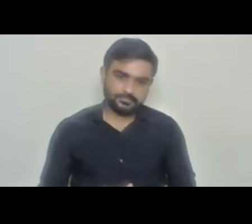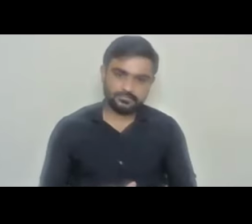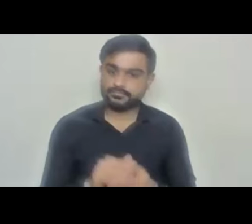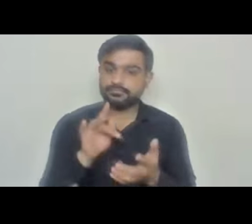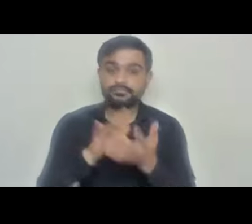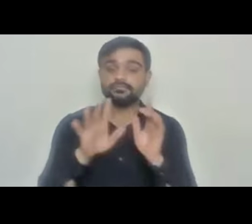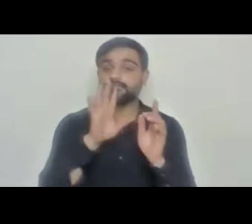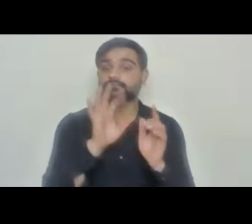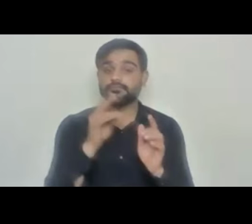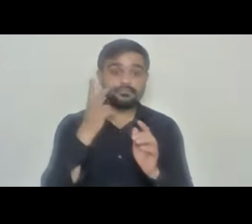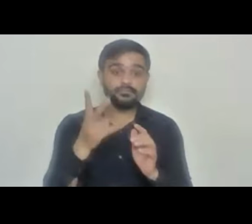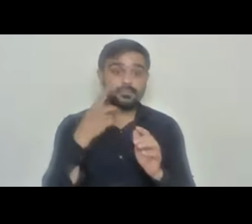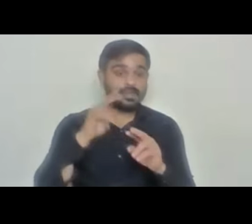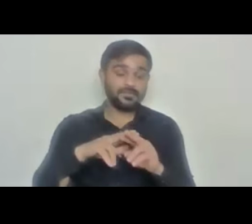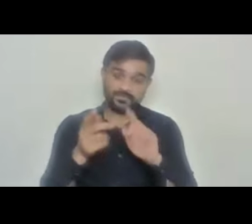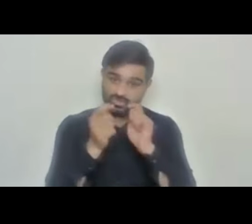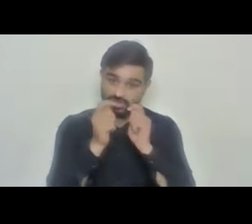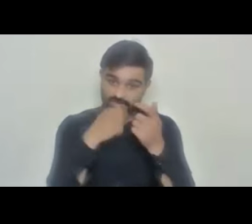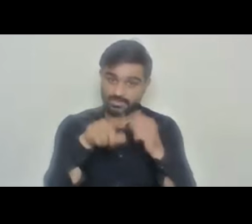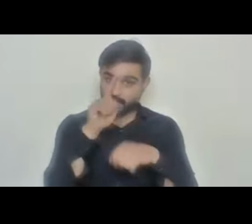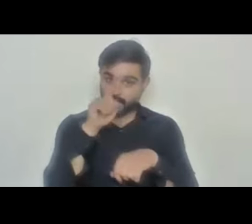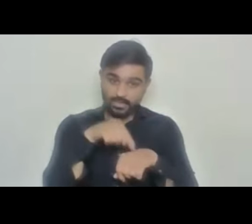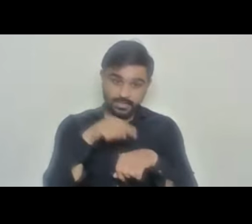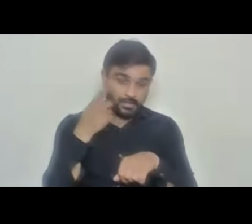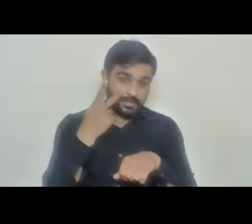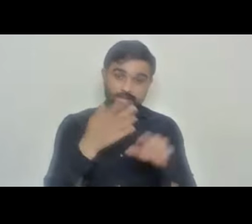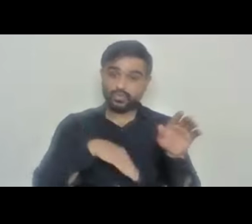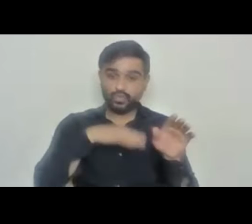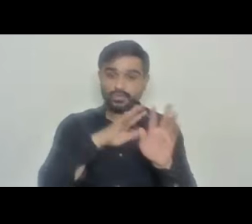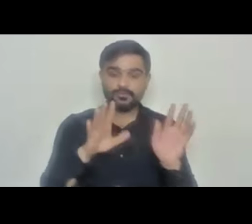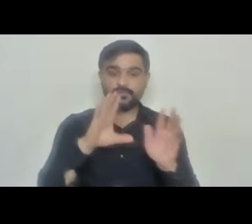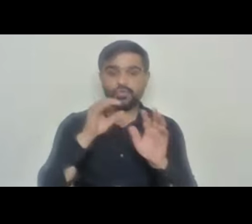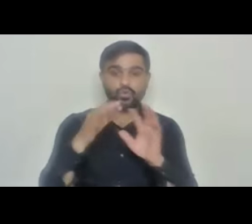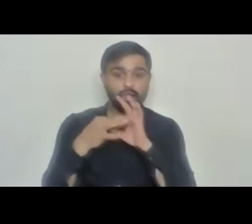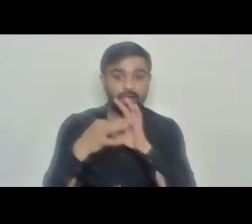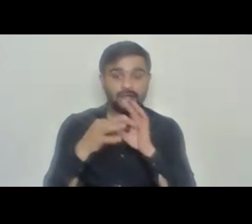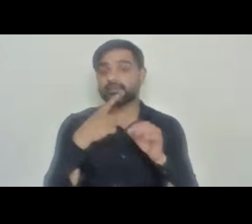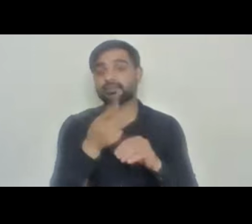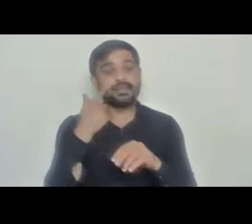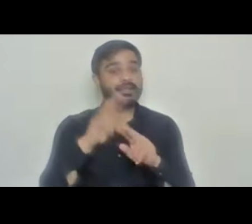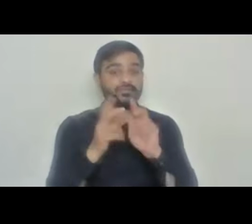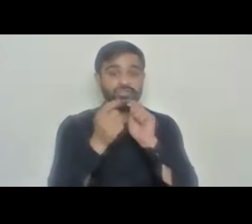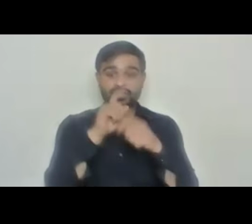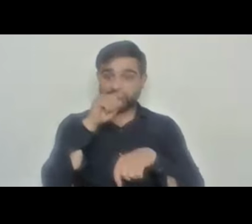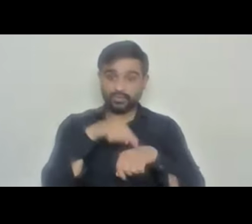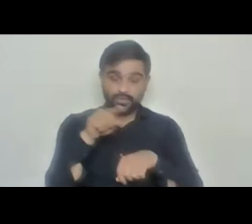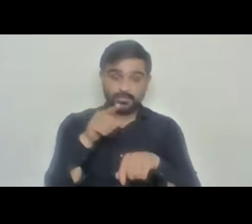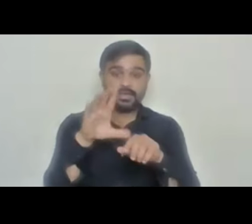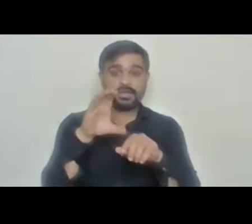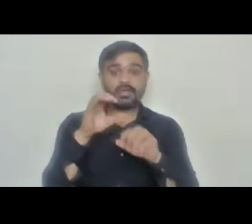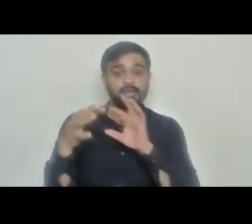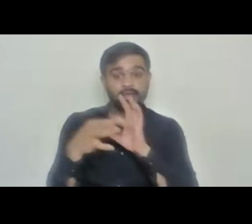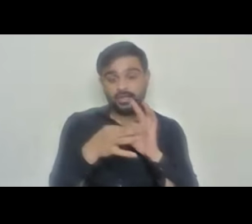can actually see if change in one causes a change in other. So correlation will only tell you that if change in one is